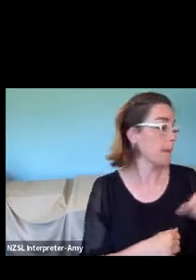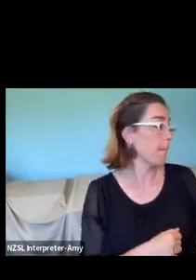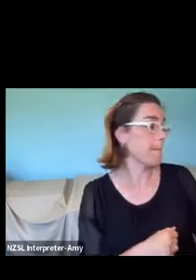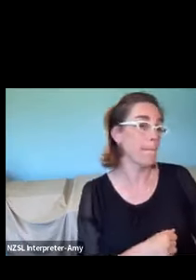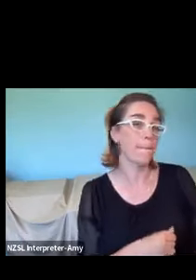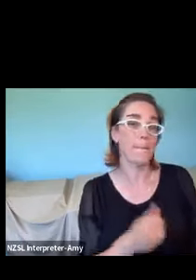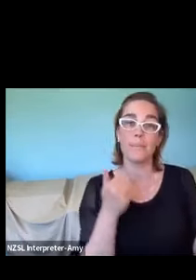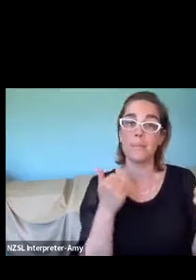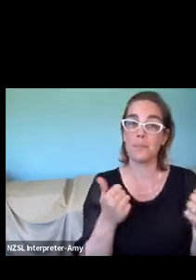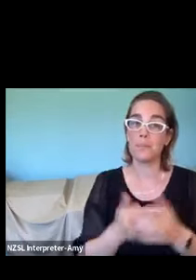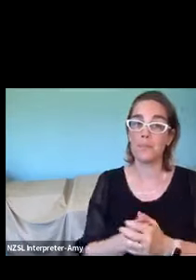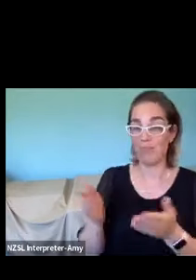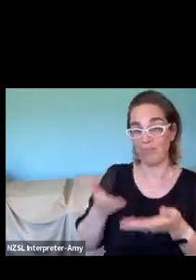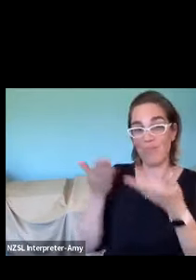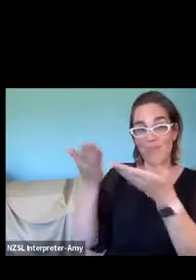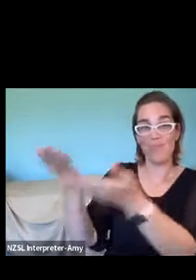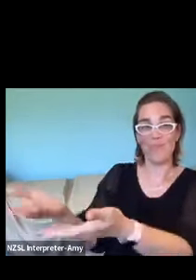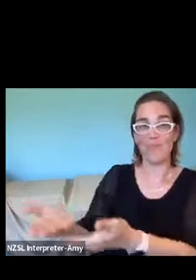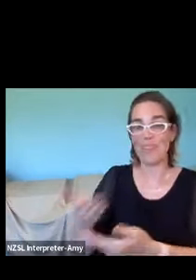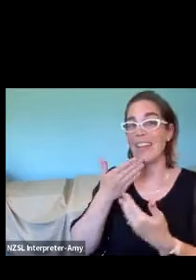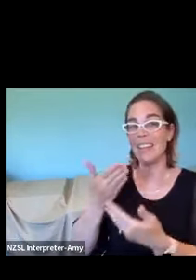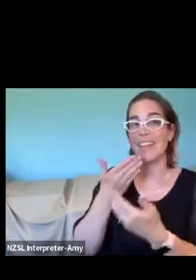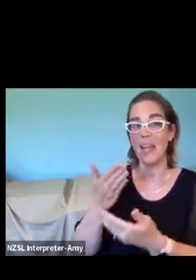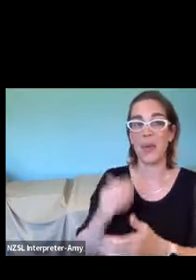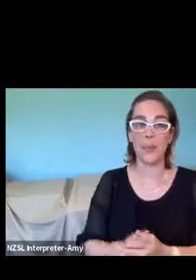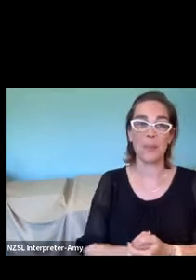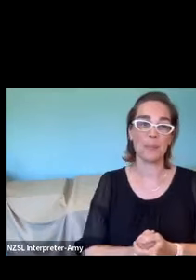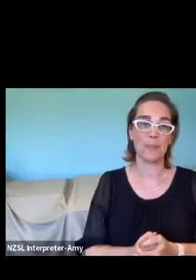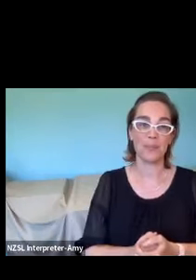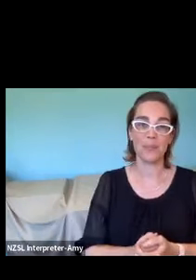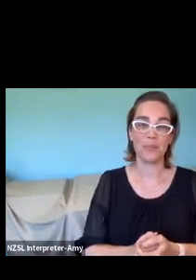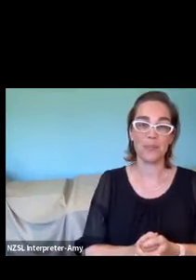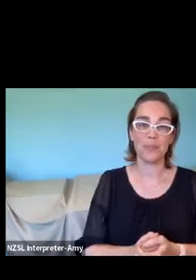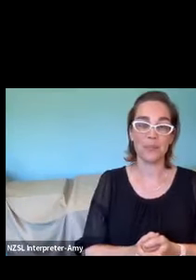Cool. We're in your hands. Ngā mihi nui kia koutou.